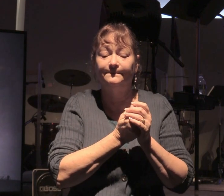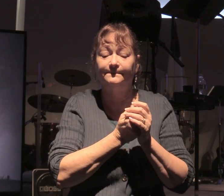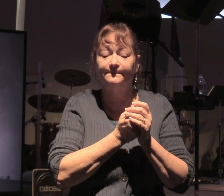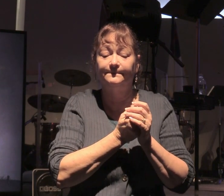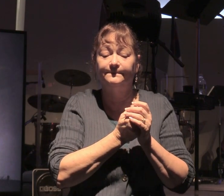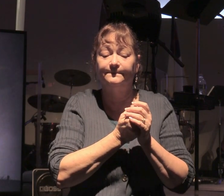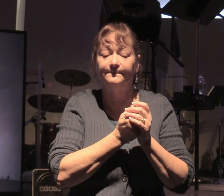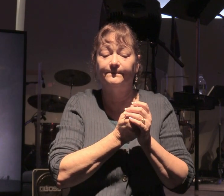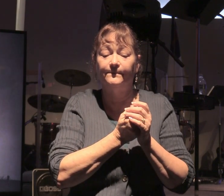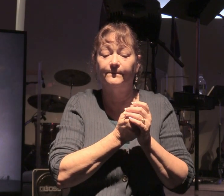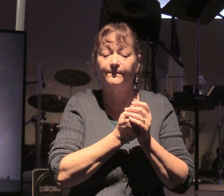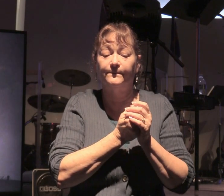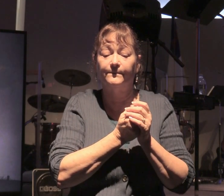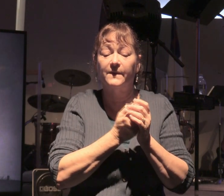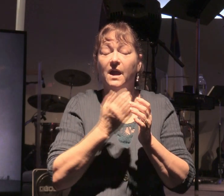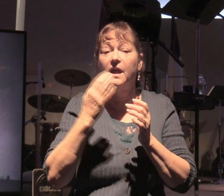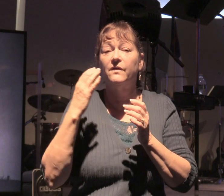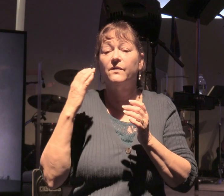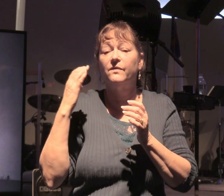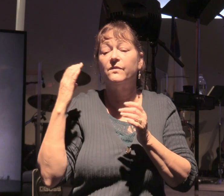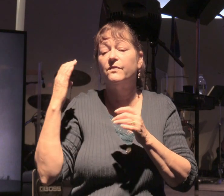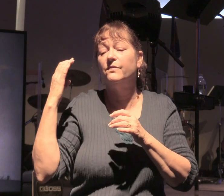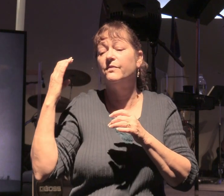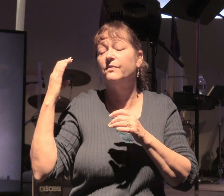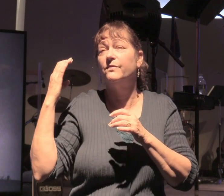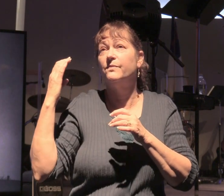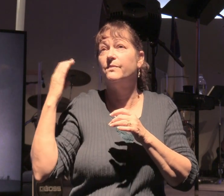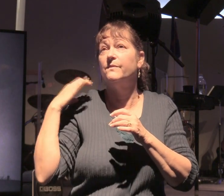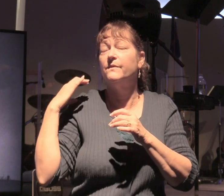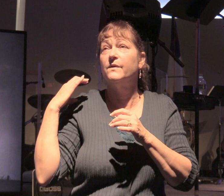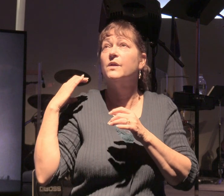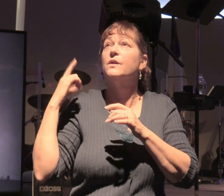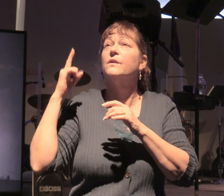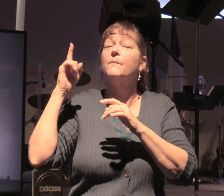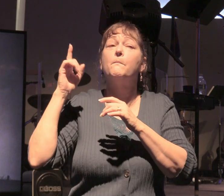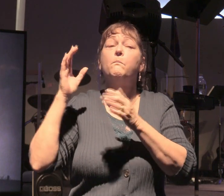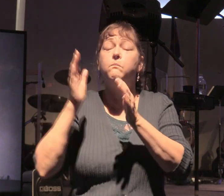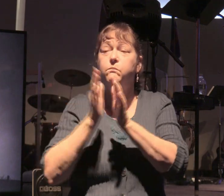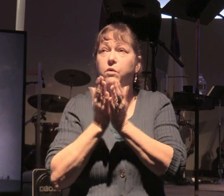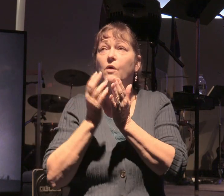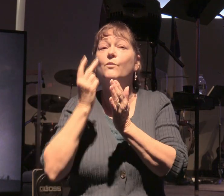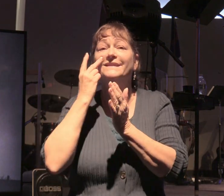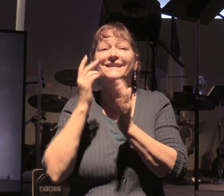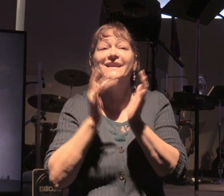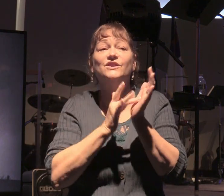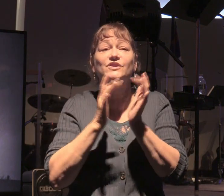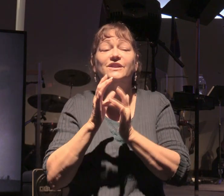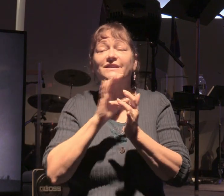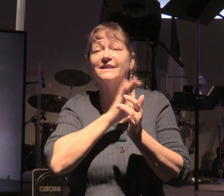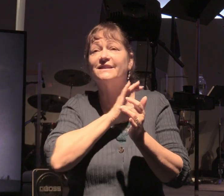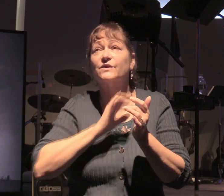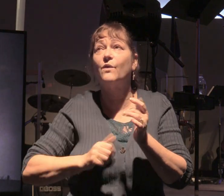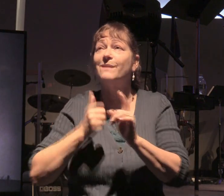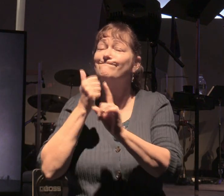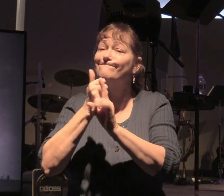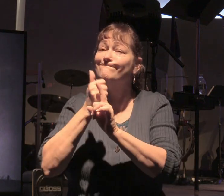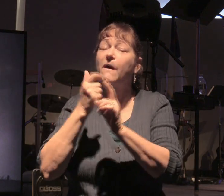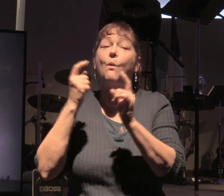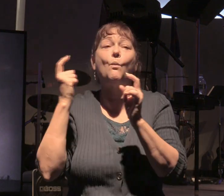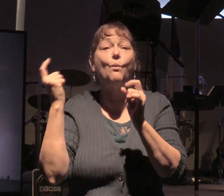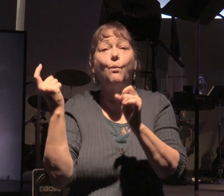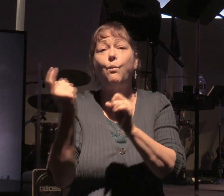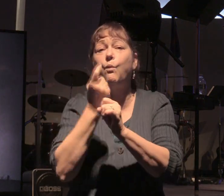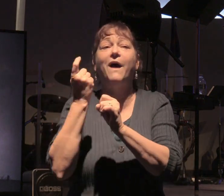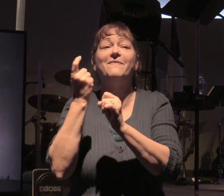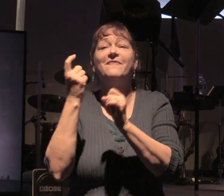the Commander-in-Chief's book, we see that Jesus Christ has already won that